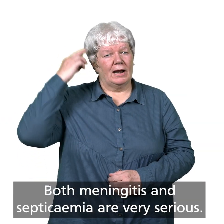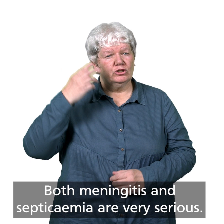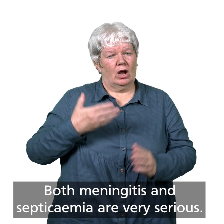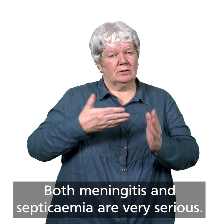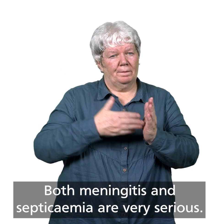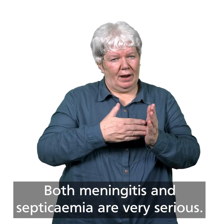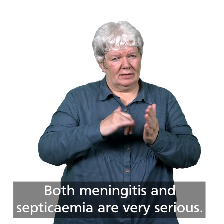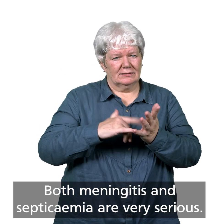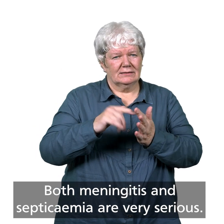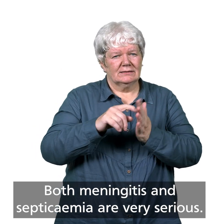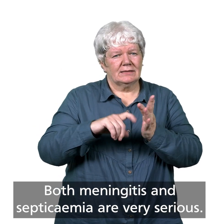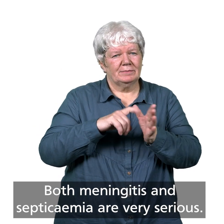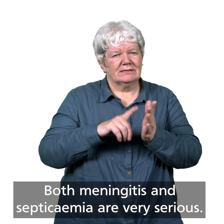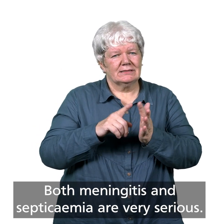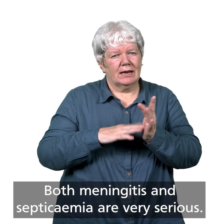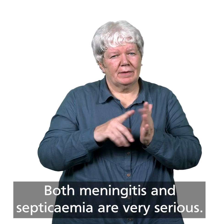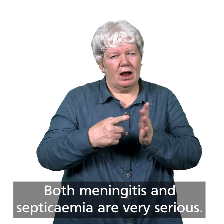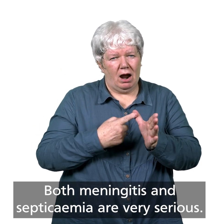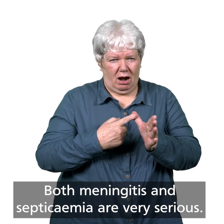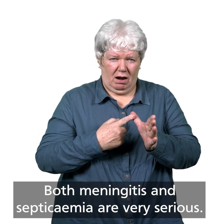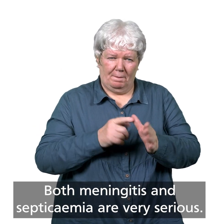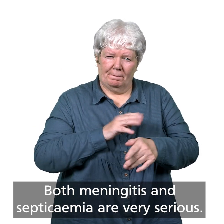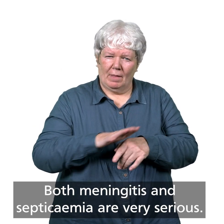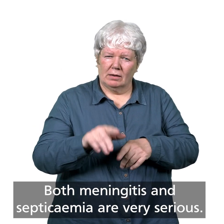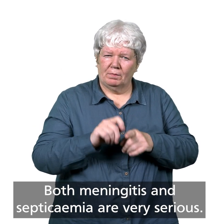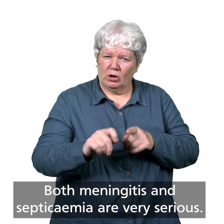Both meningitis and septicemia are very serious.